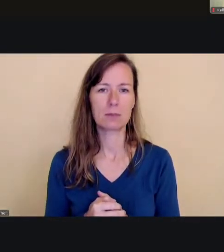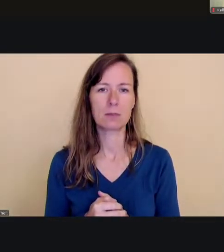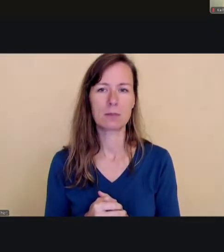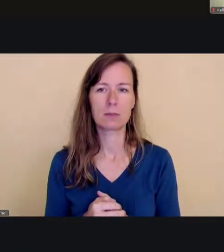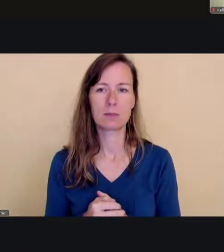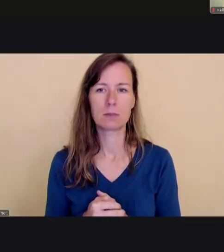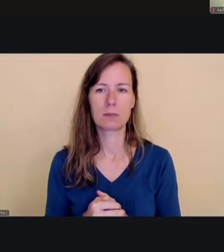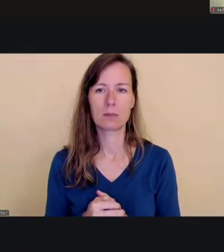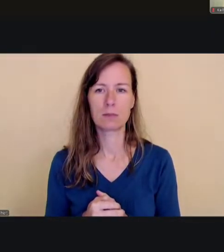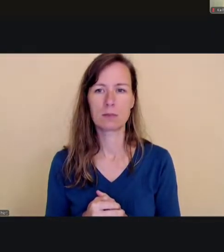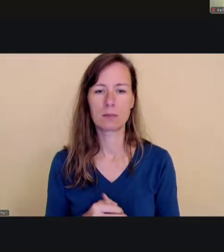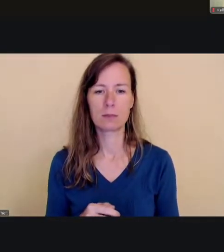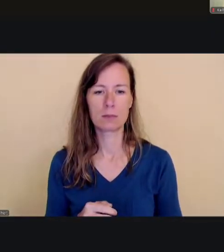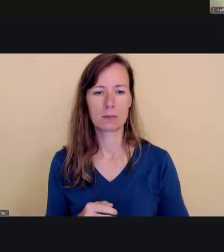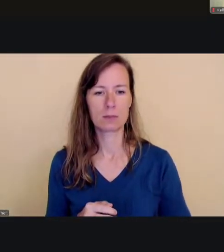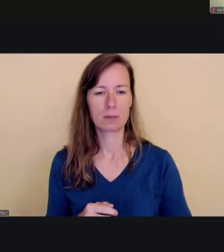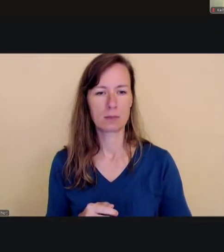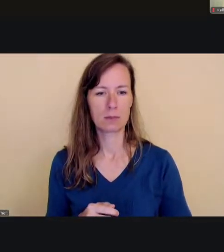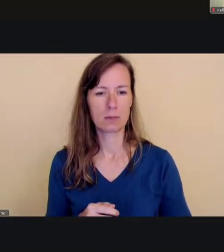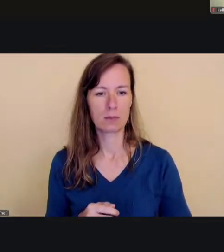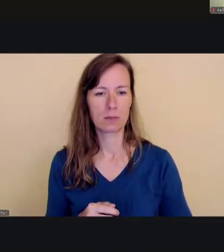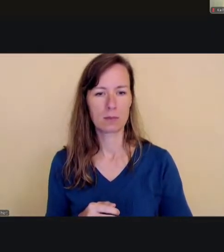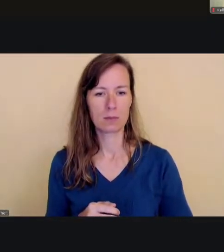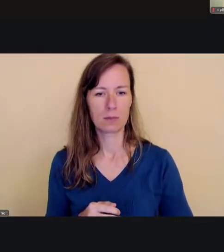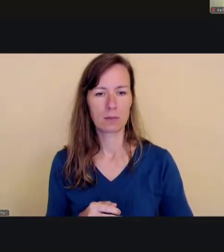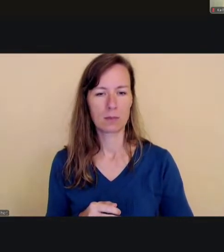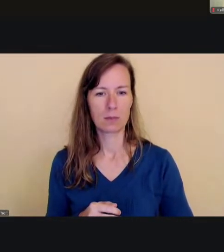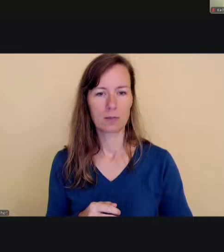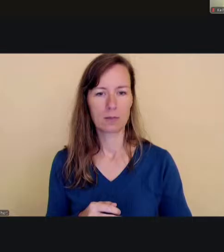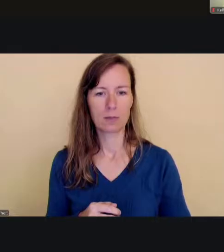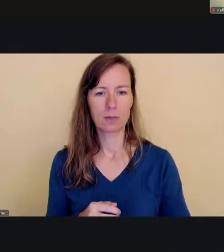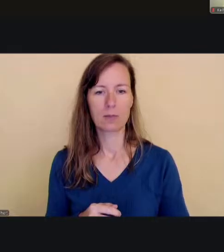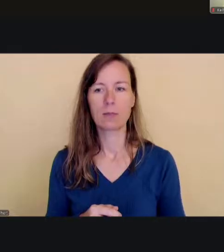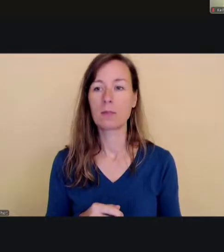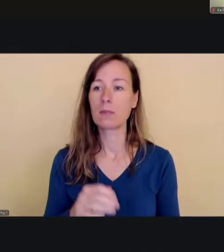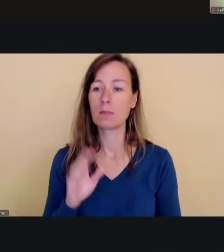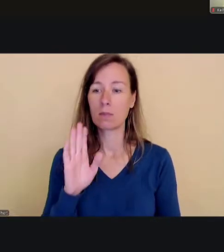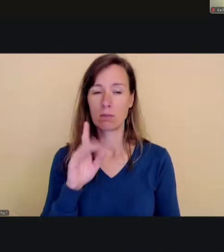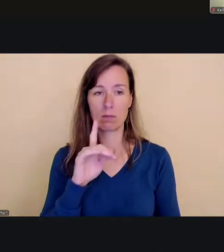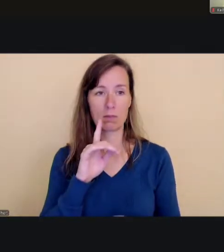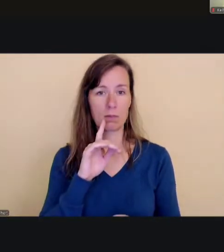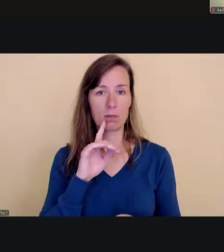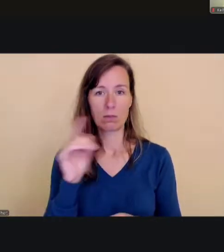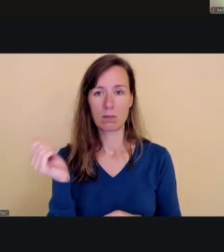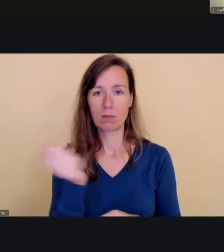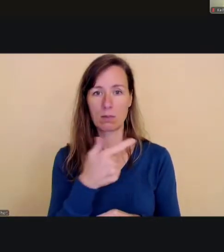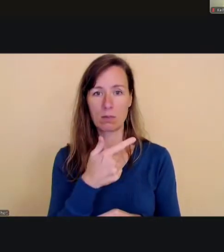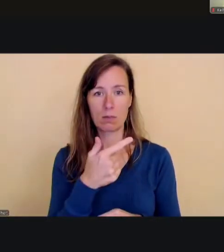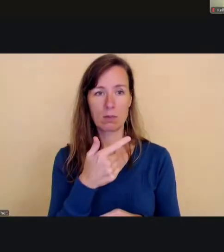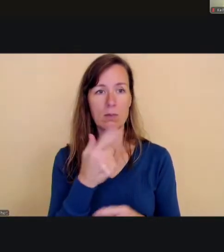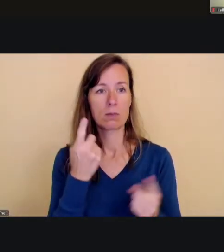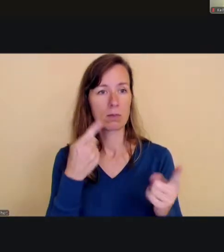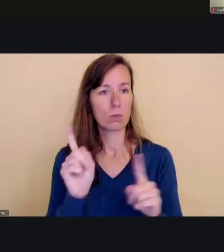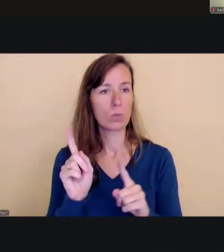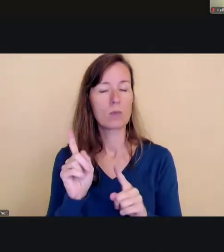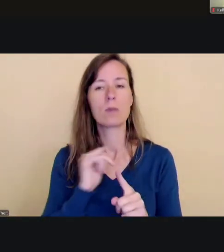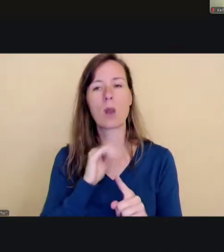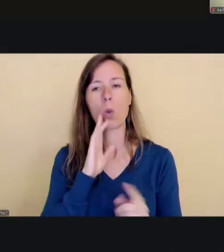It's up to you. We don't have to. Okay. Seeing unanimous consent, I will sign and proclaim